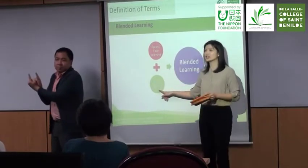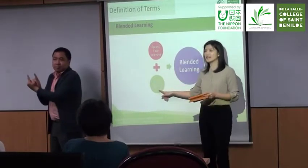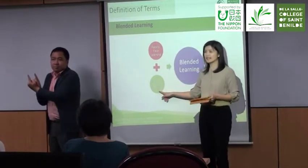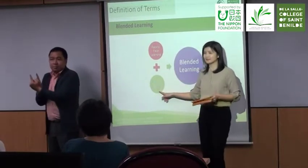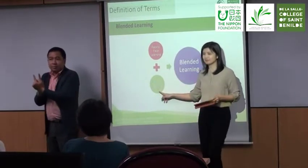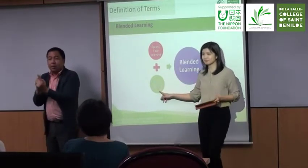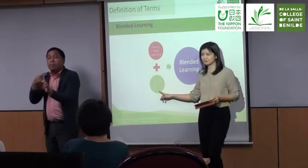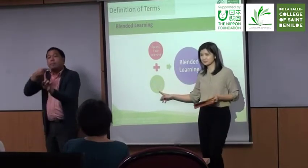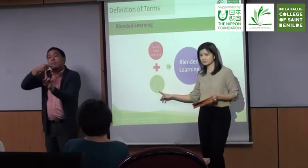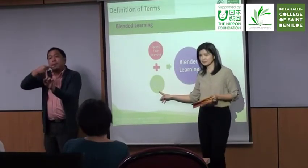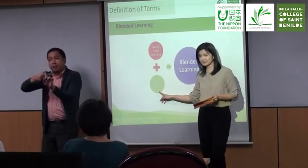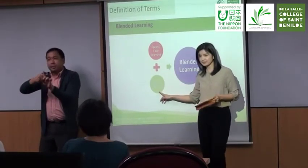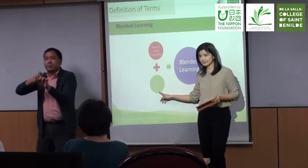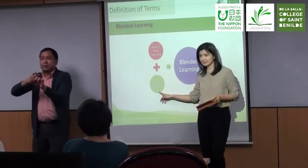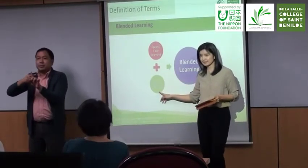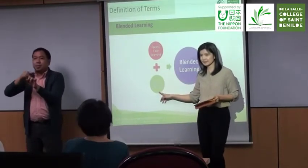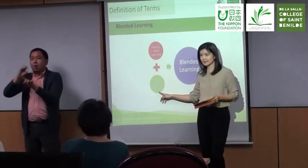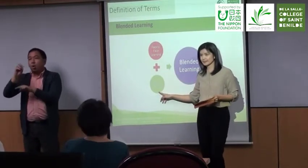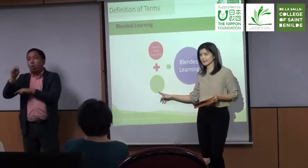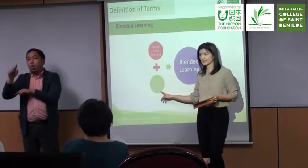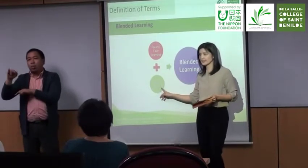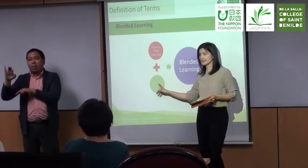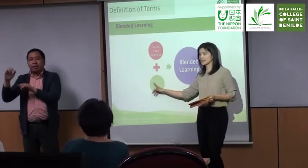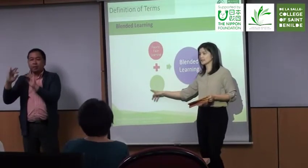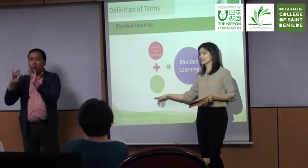online learning.